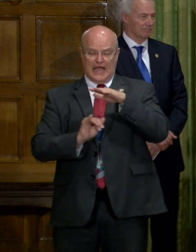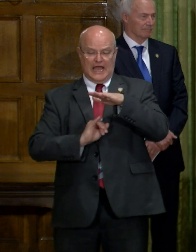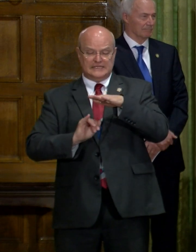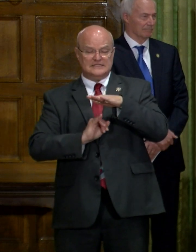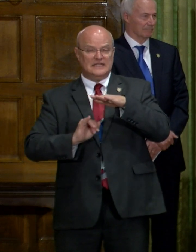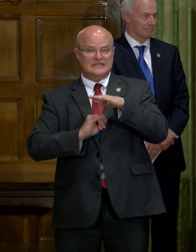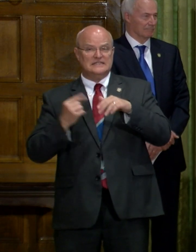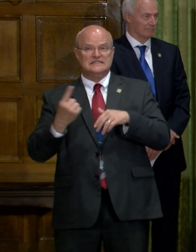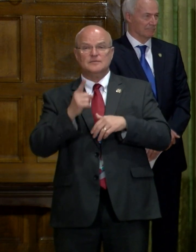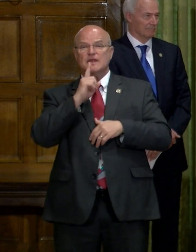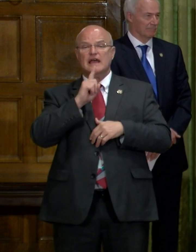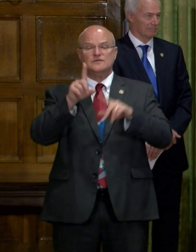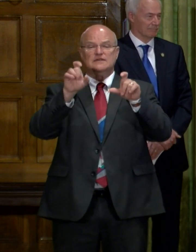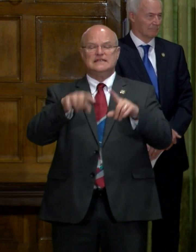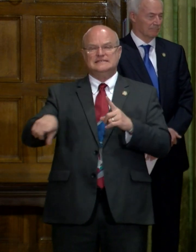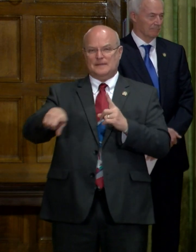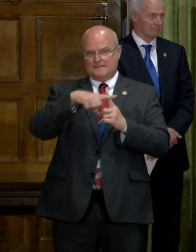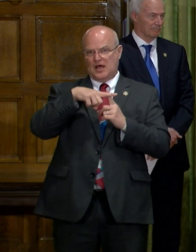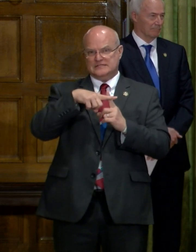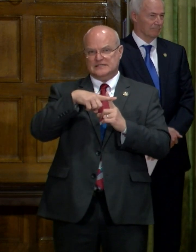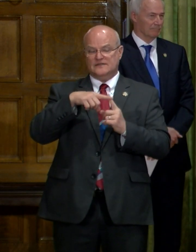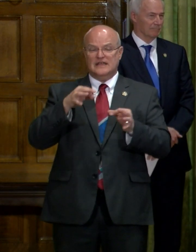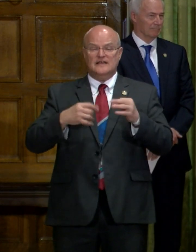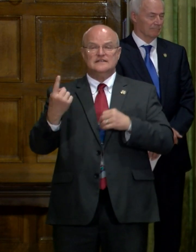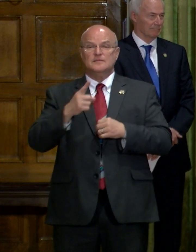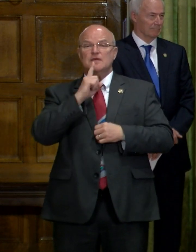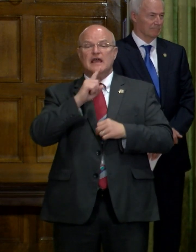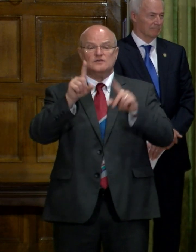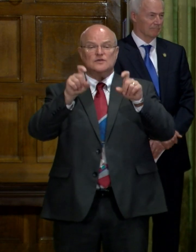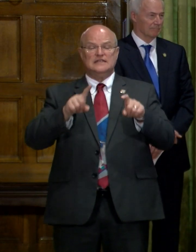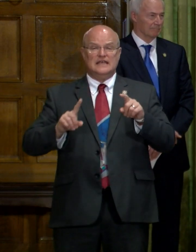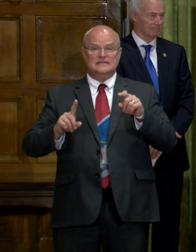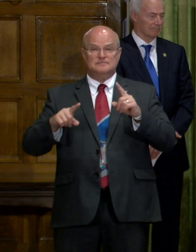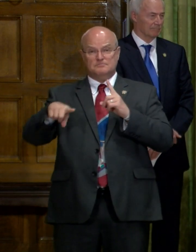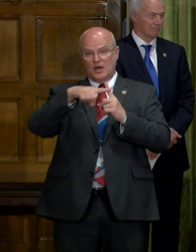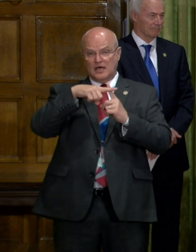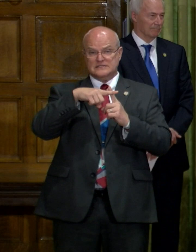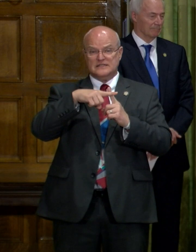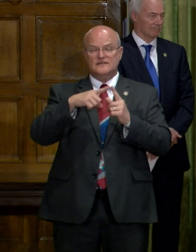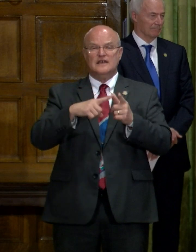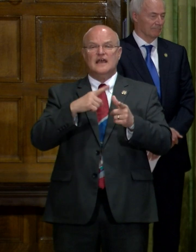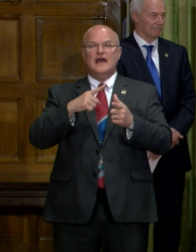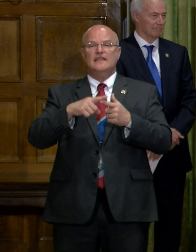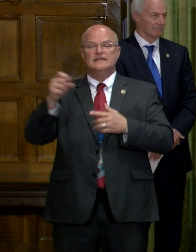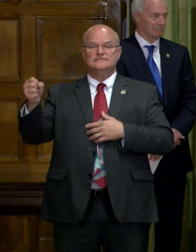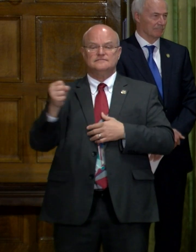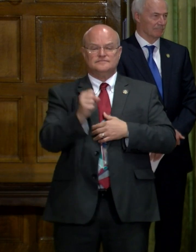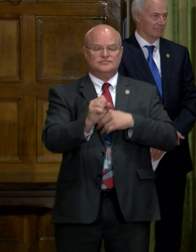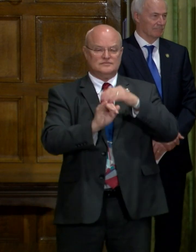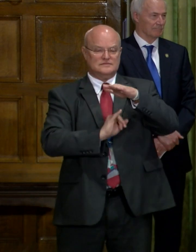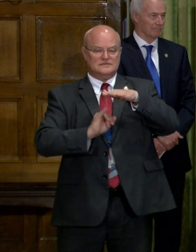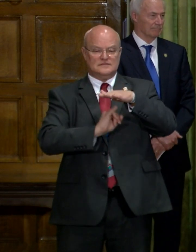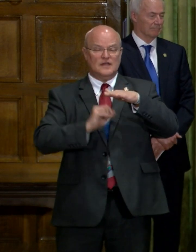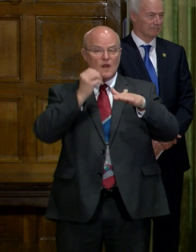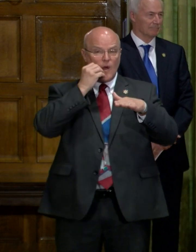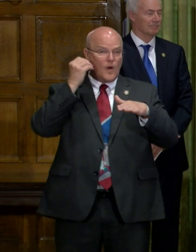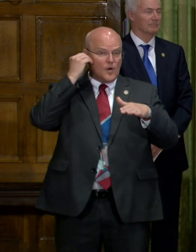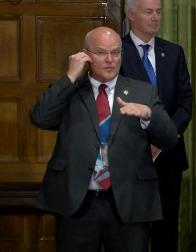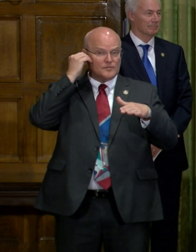Isolation is when someone is actually tested positive. If someone actually tests positive, then they need to remain at